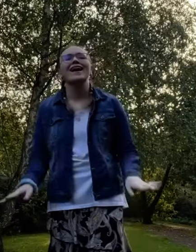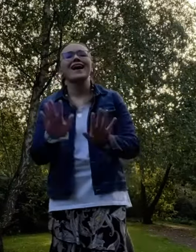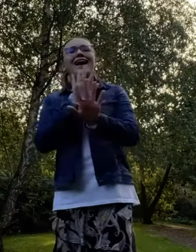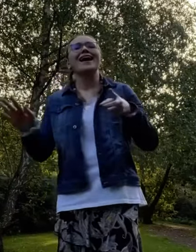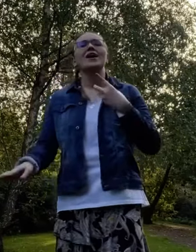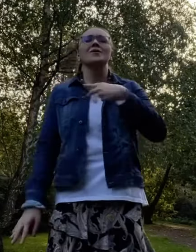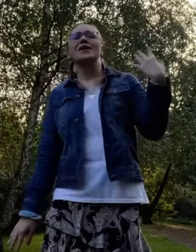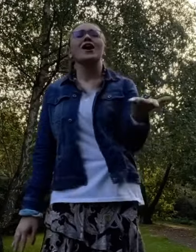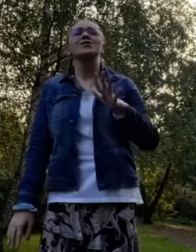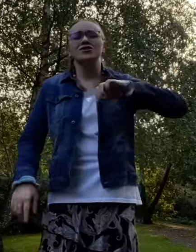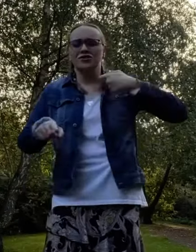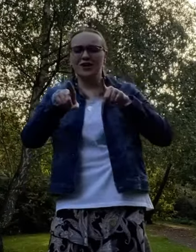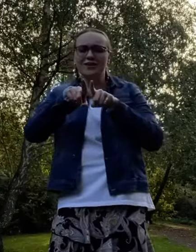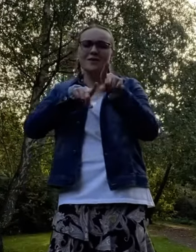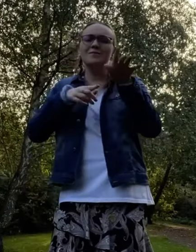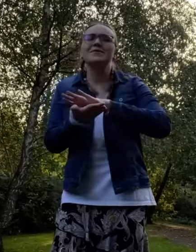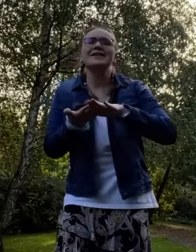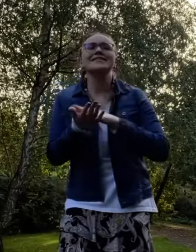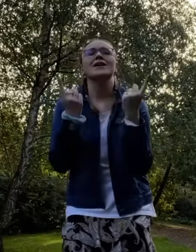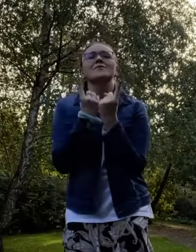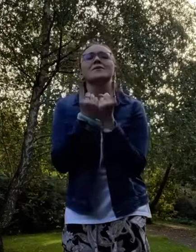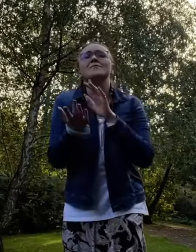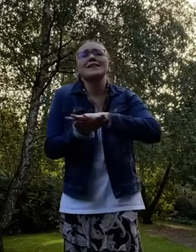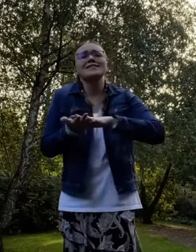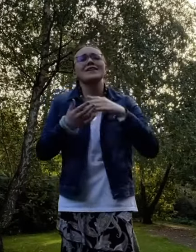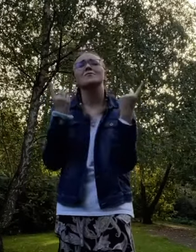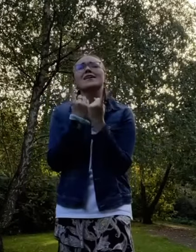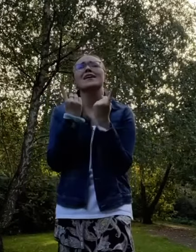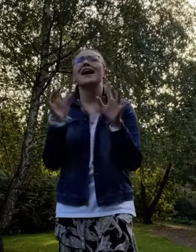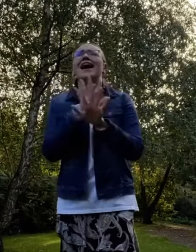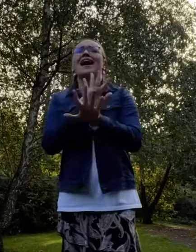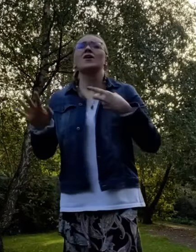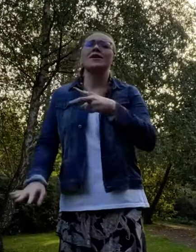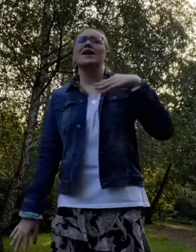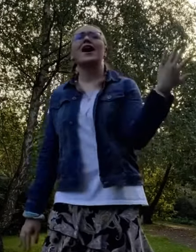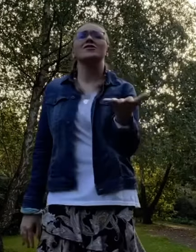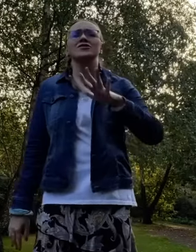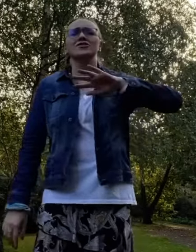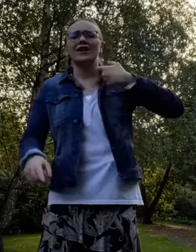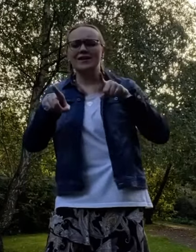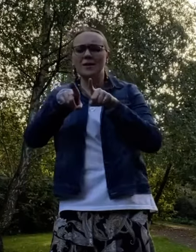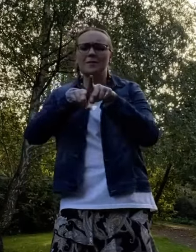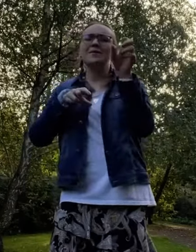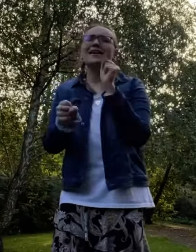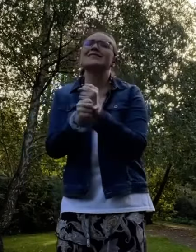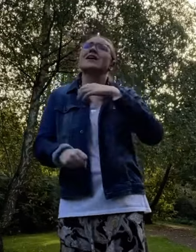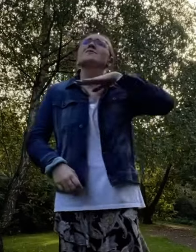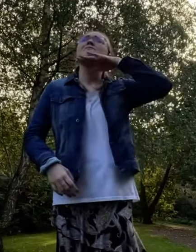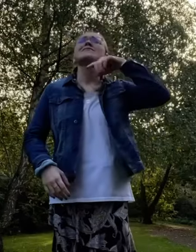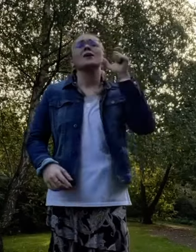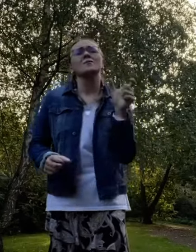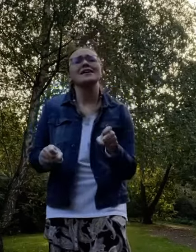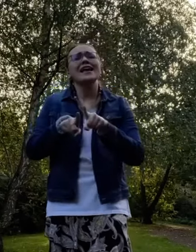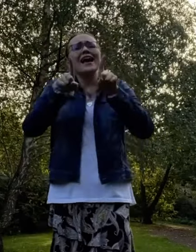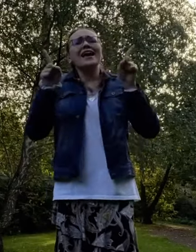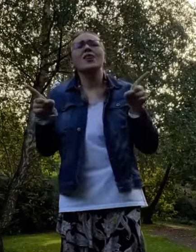Hey, we all just trying to mean something, mean something Hey, we all just trying to be something Somebody else, the